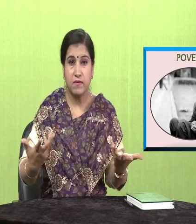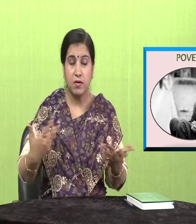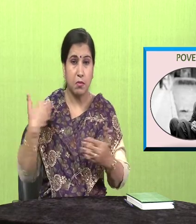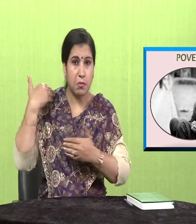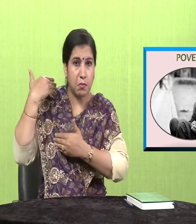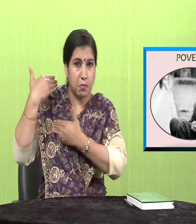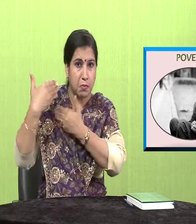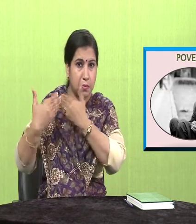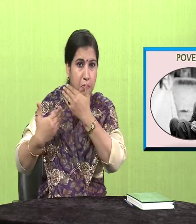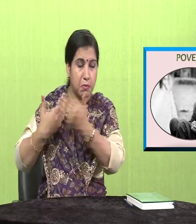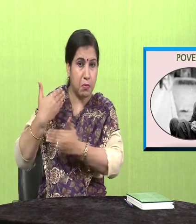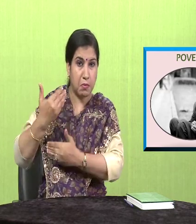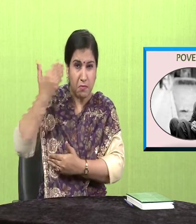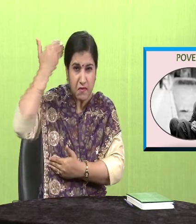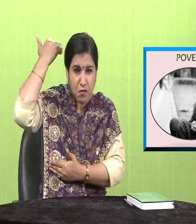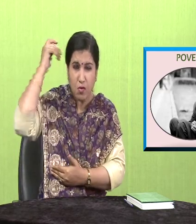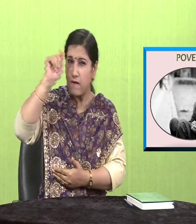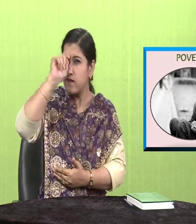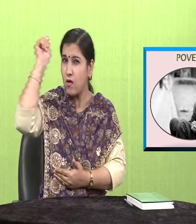colonial rule of Britain.